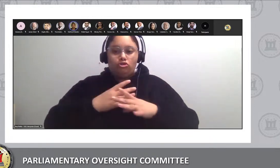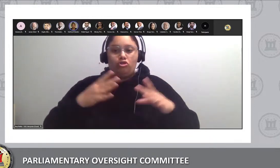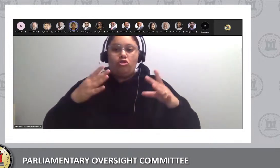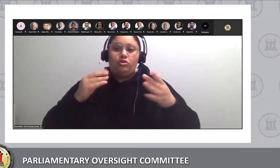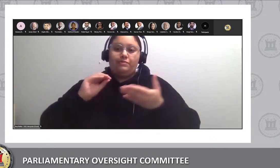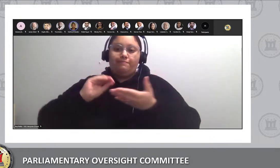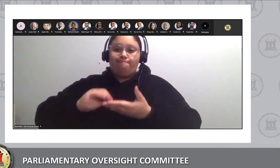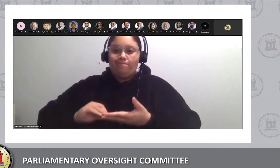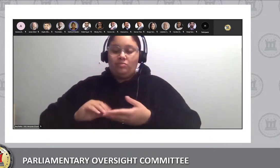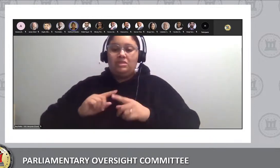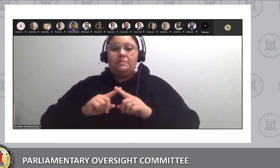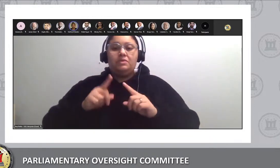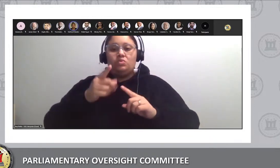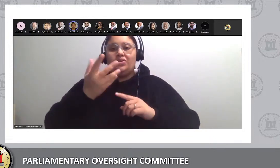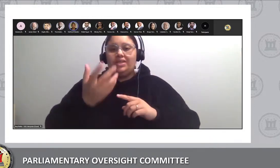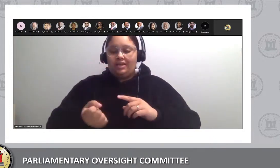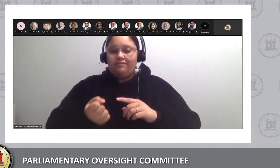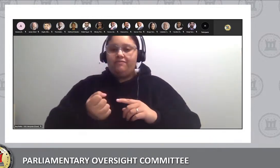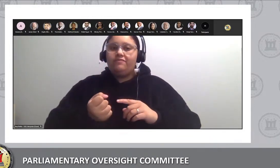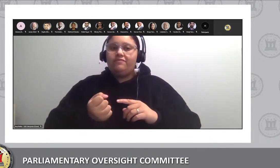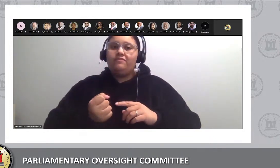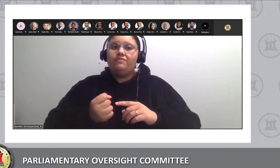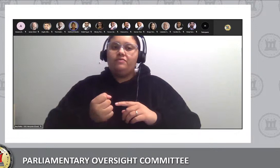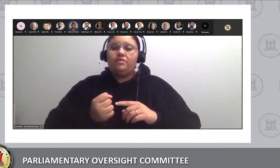it. Now you do have the